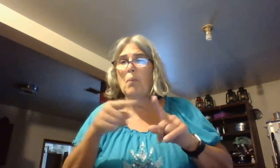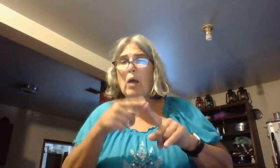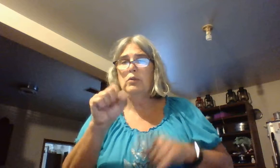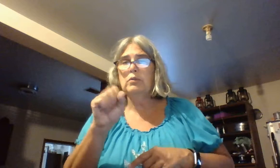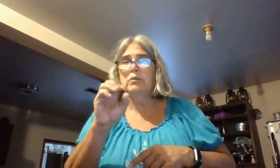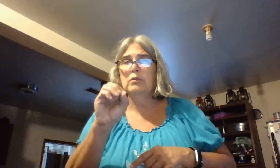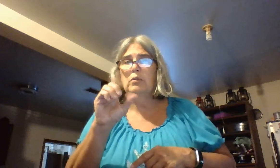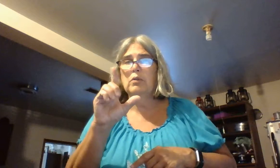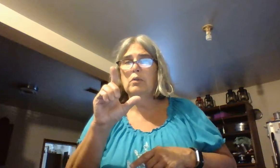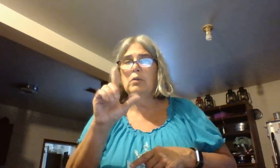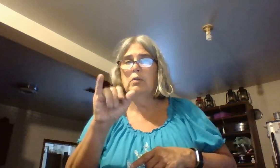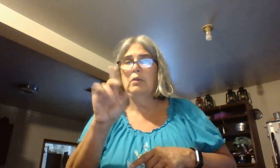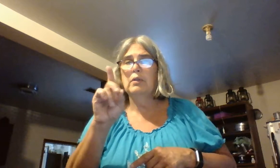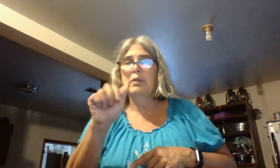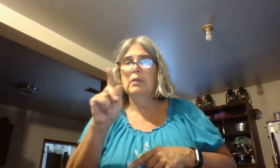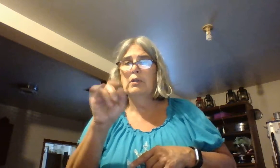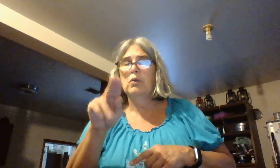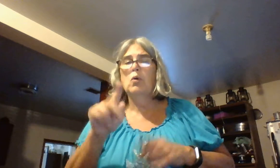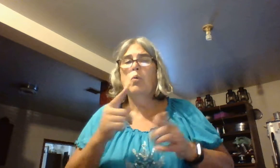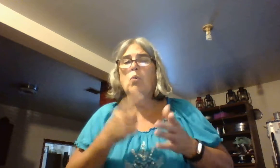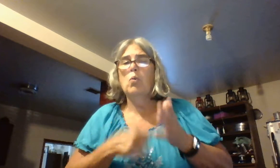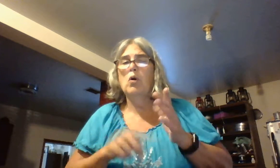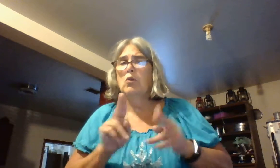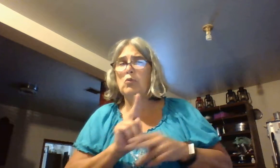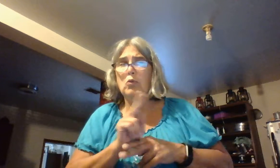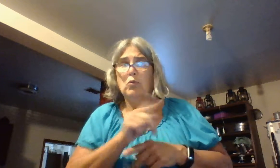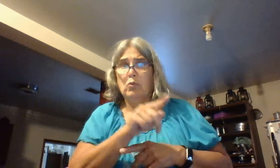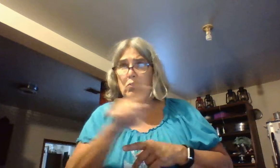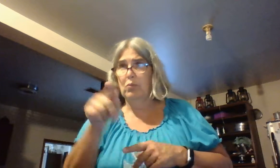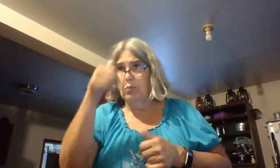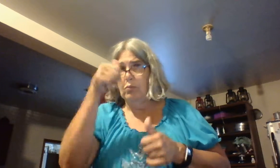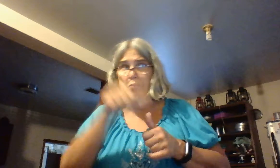far as evaporation goes? Do you remember? Danny?